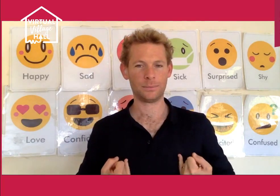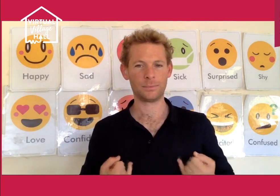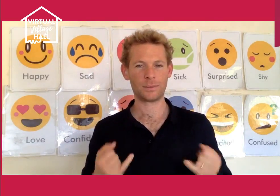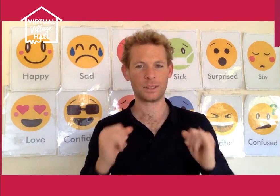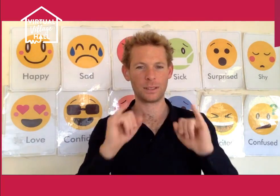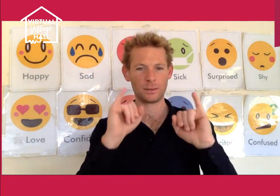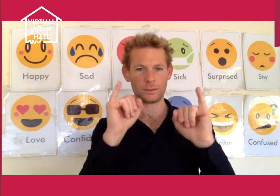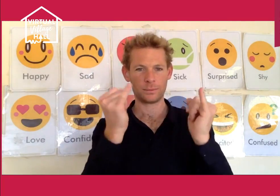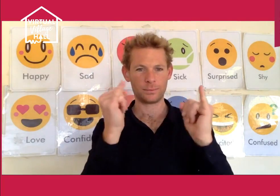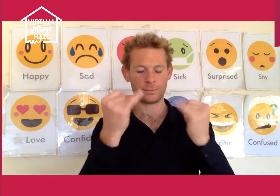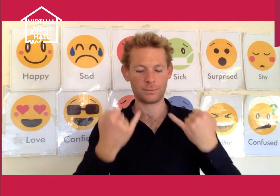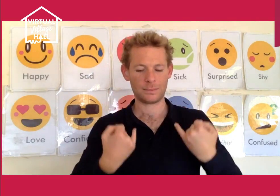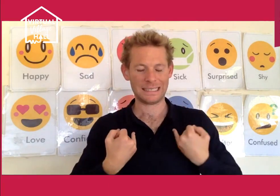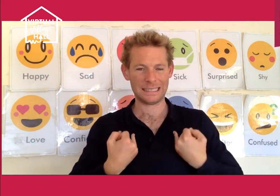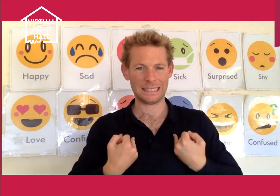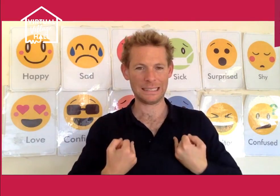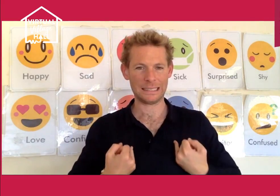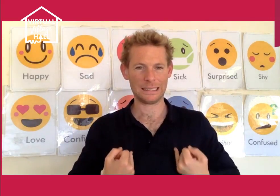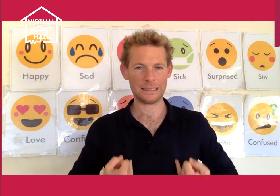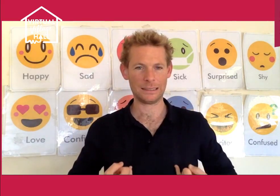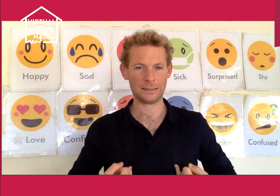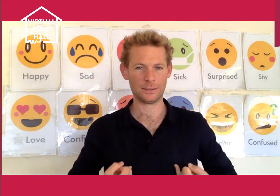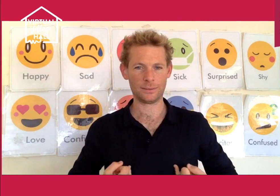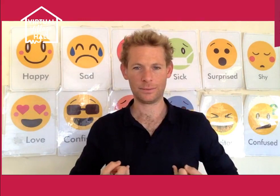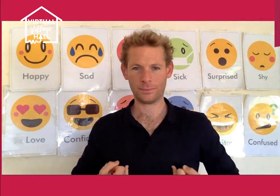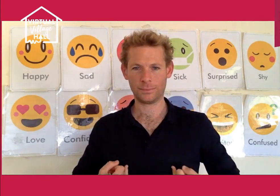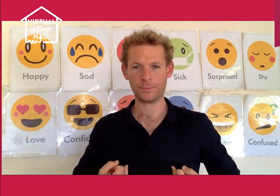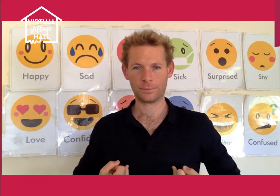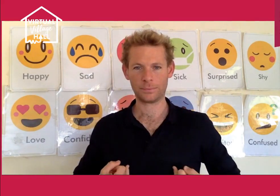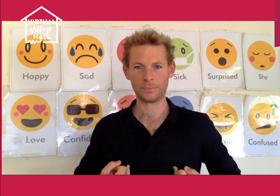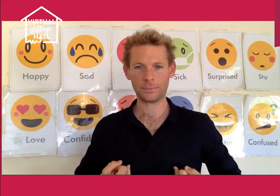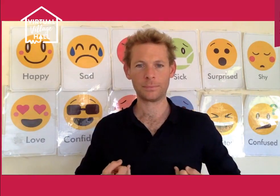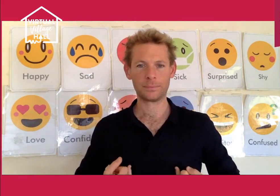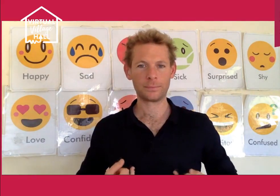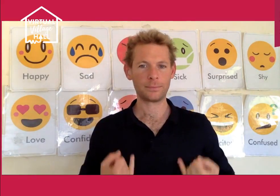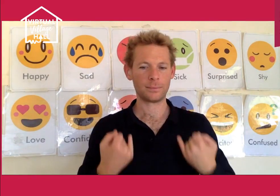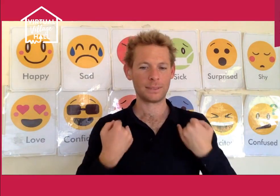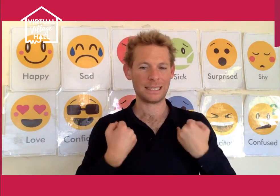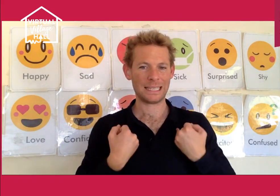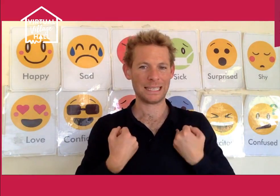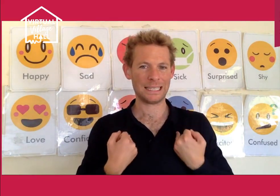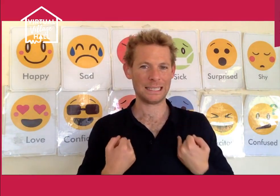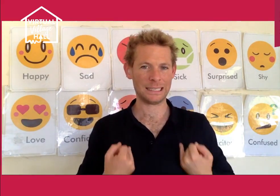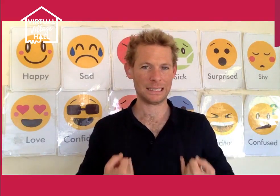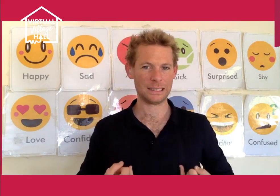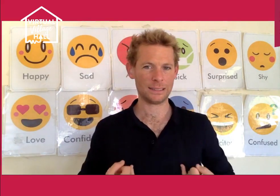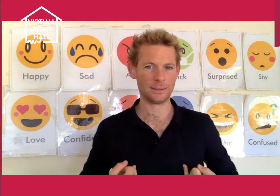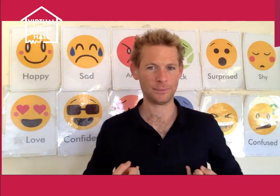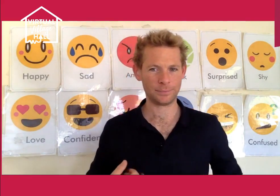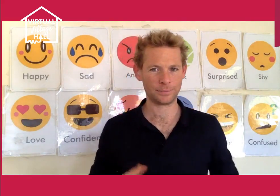Ill. So it's your two baby fingers down the front of your body.